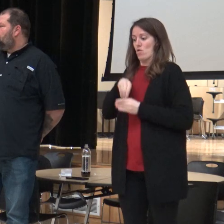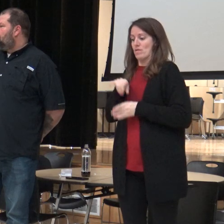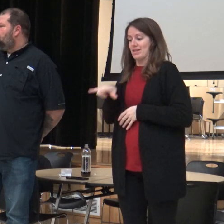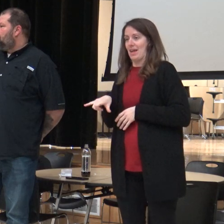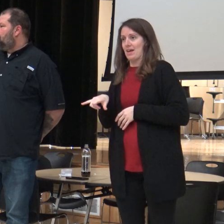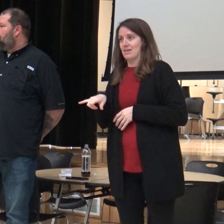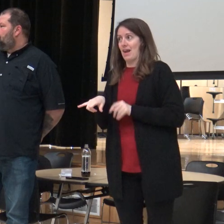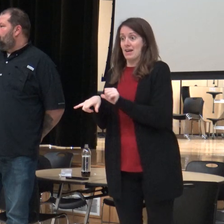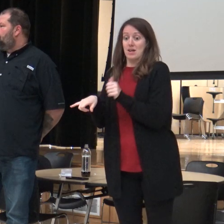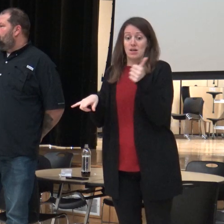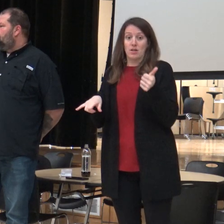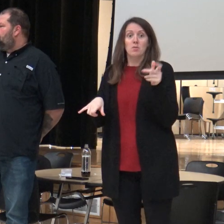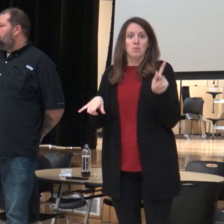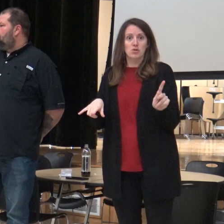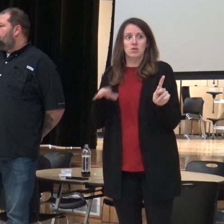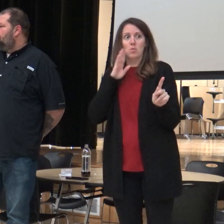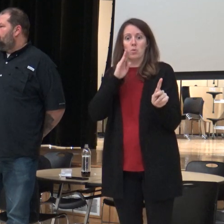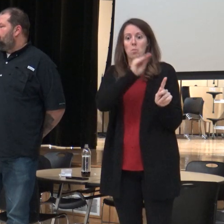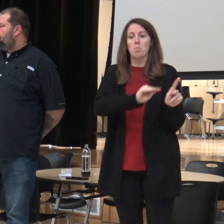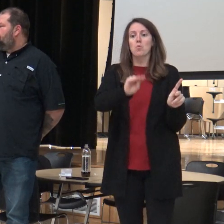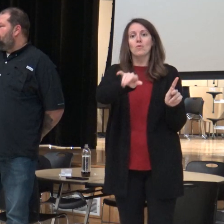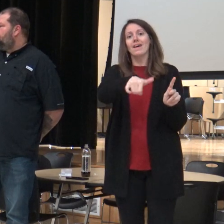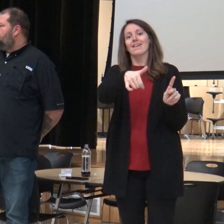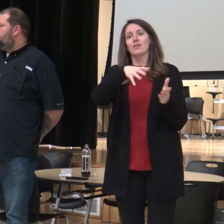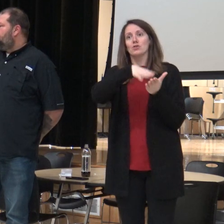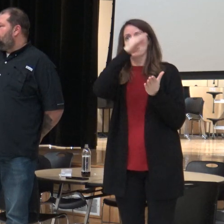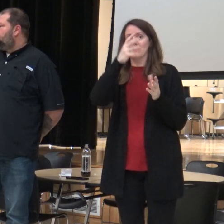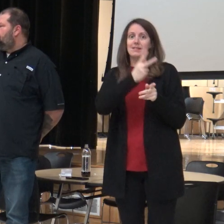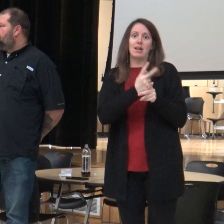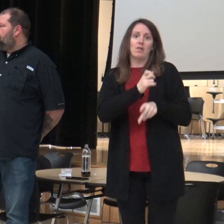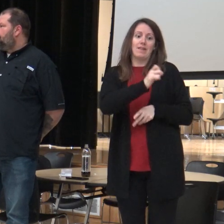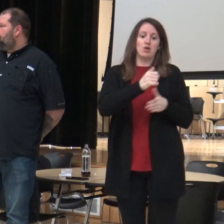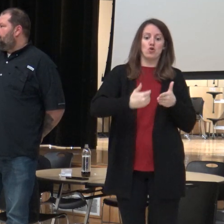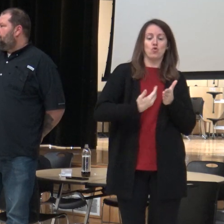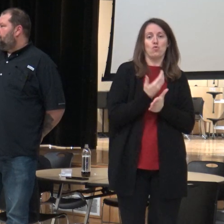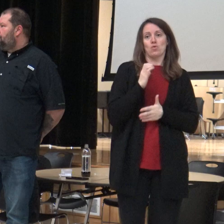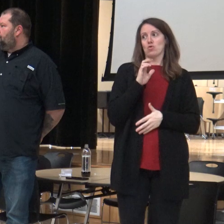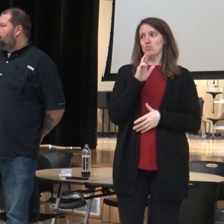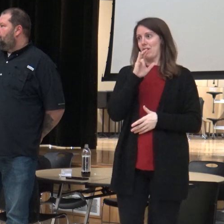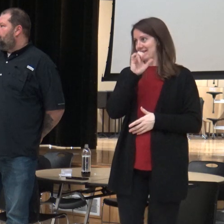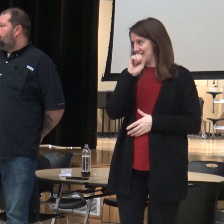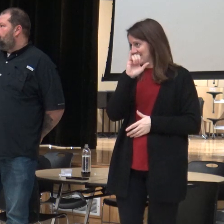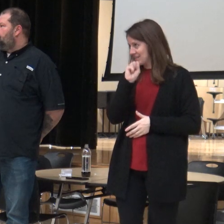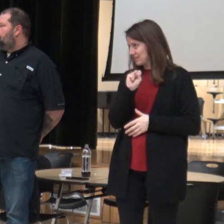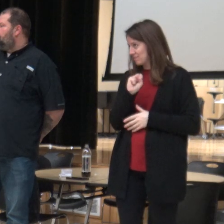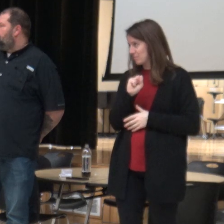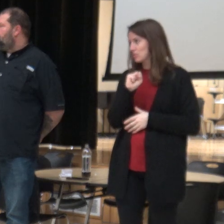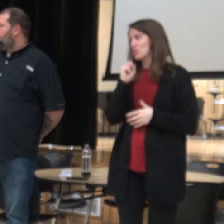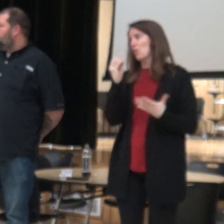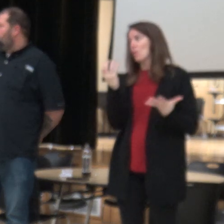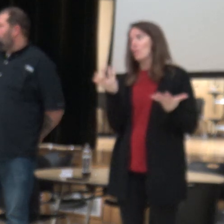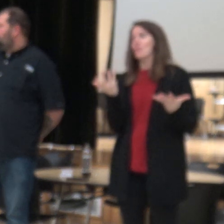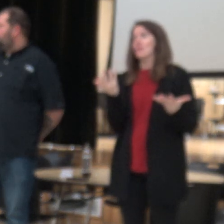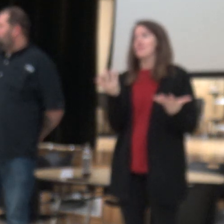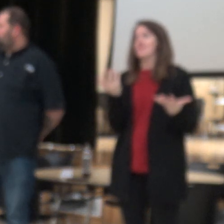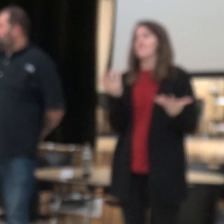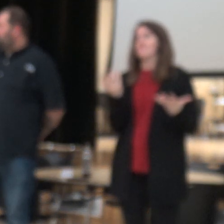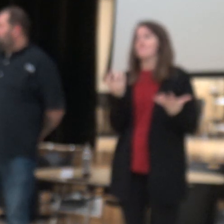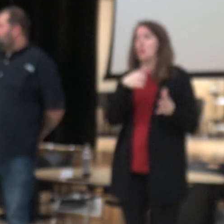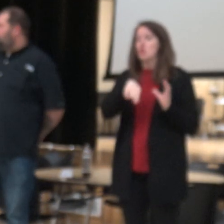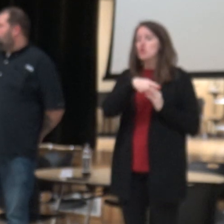a student who's not in crisis and take care of it. So those kids get to us more often.